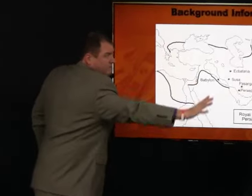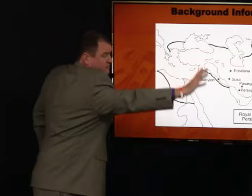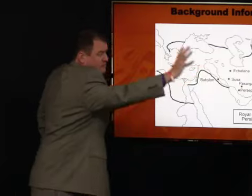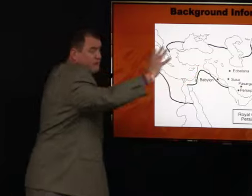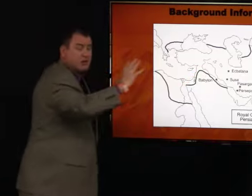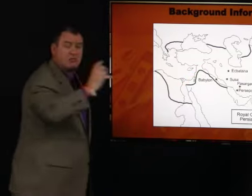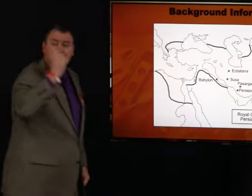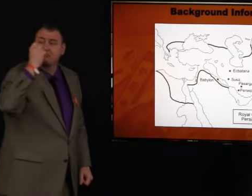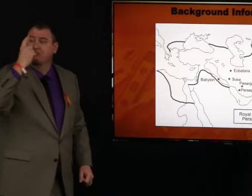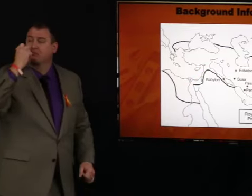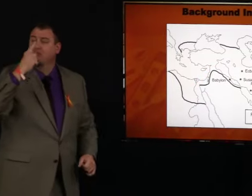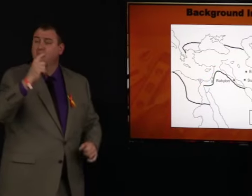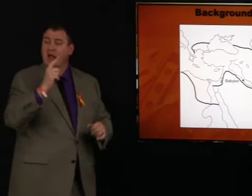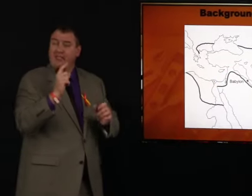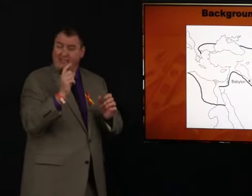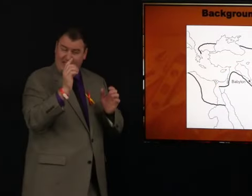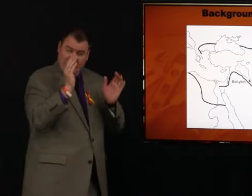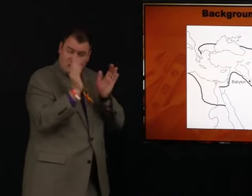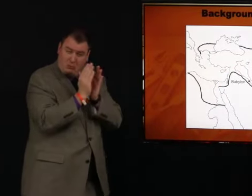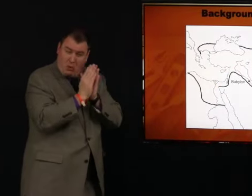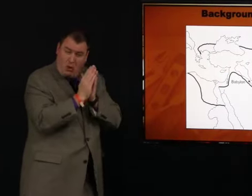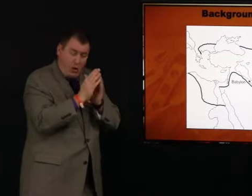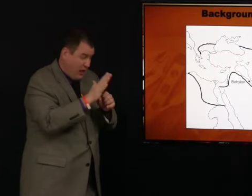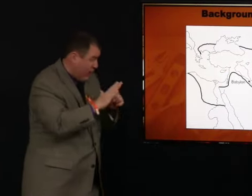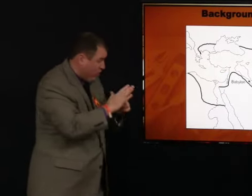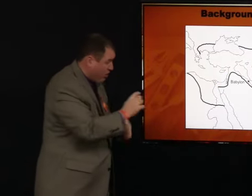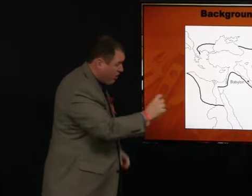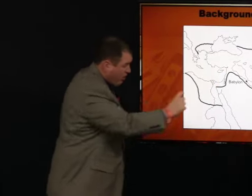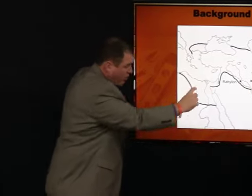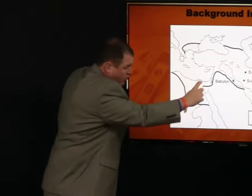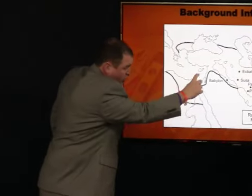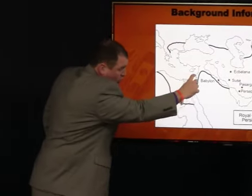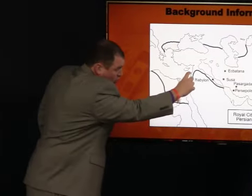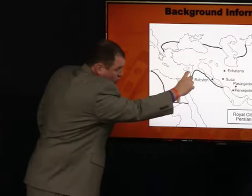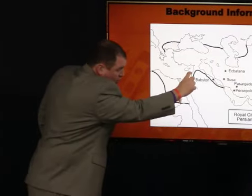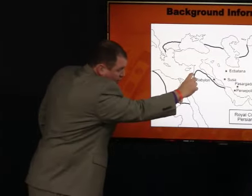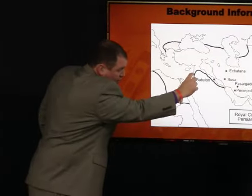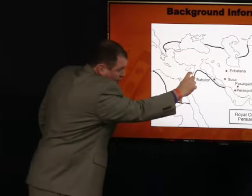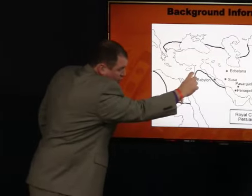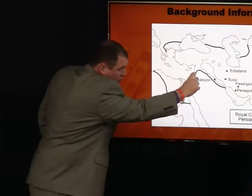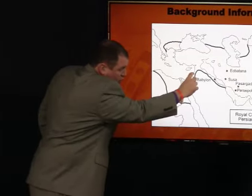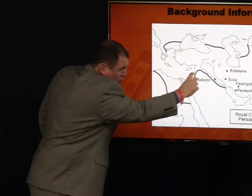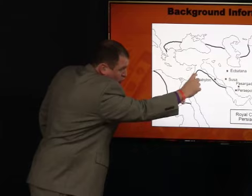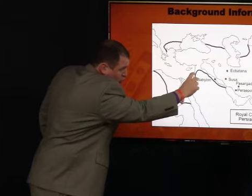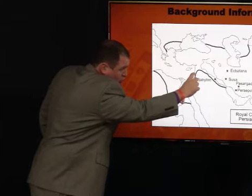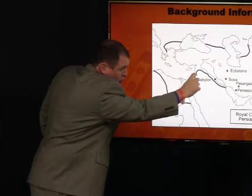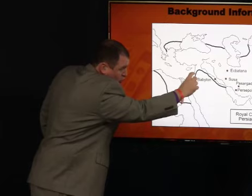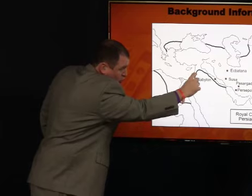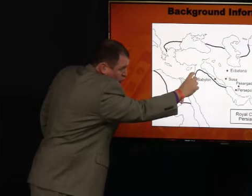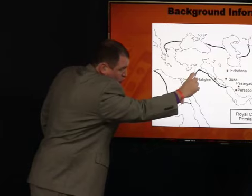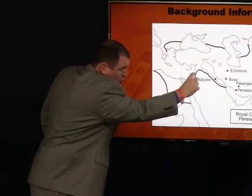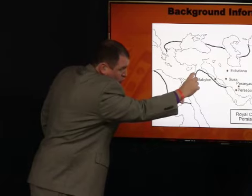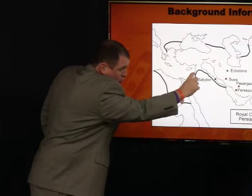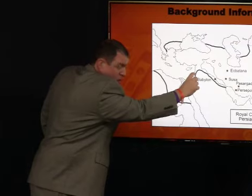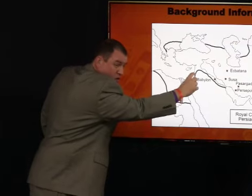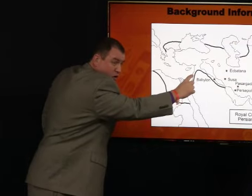Again, you see here all this land here. And Israel is just this